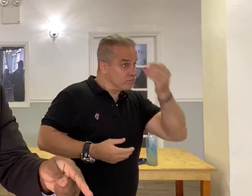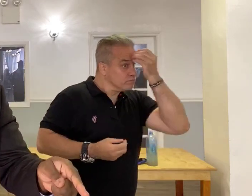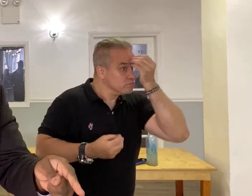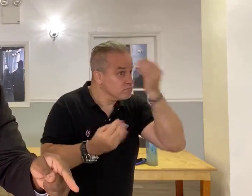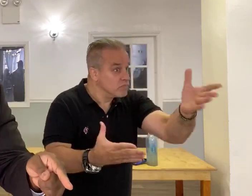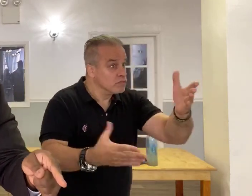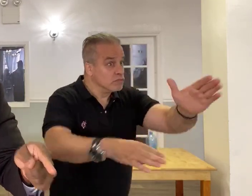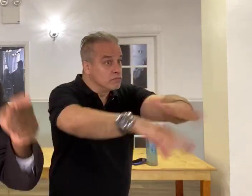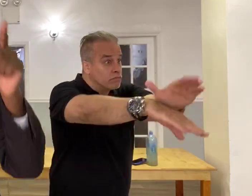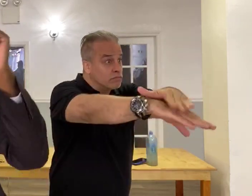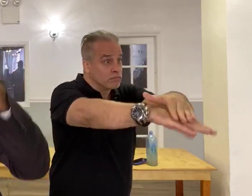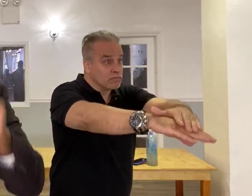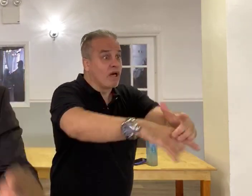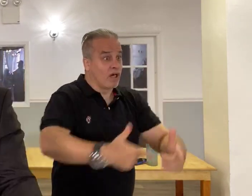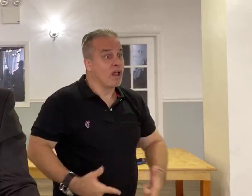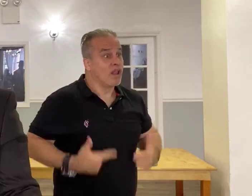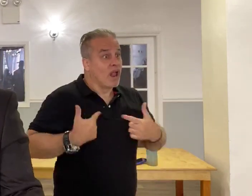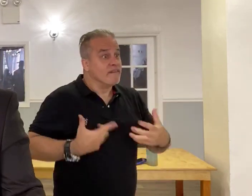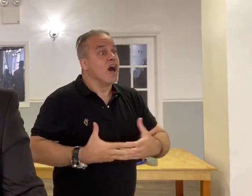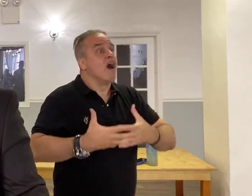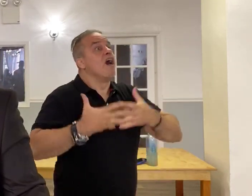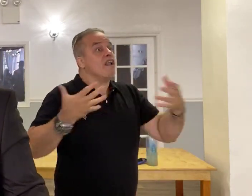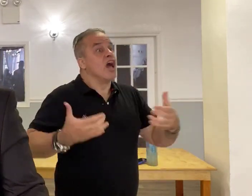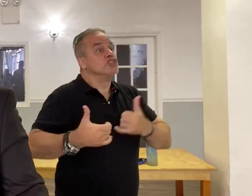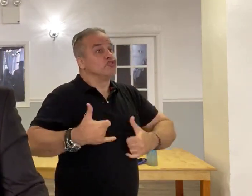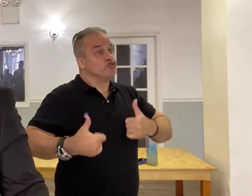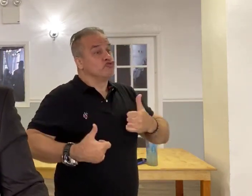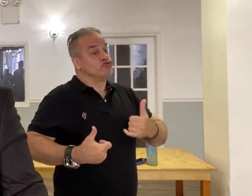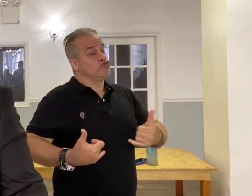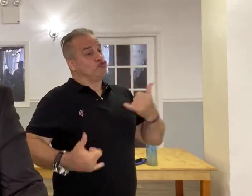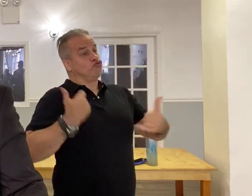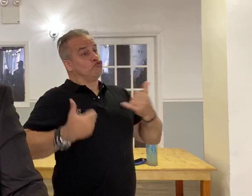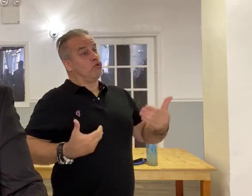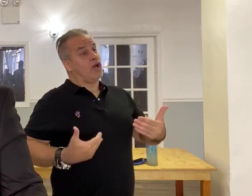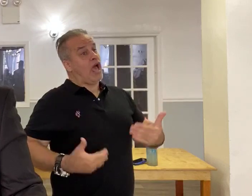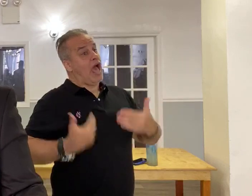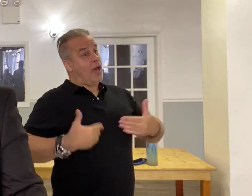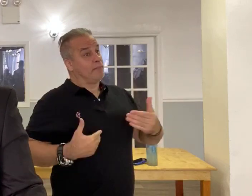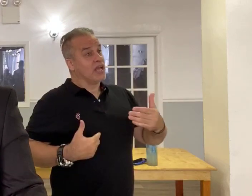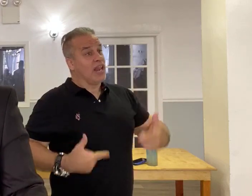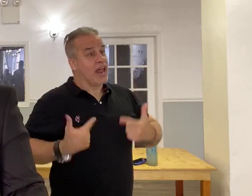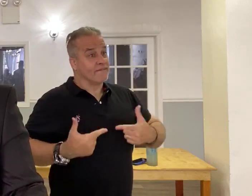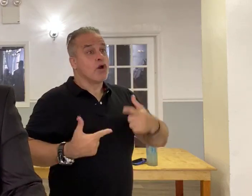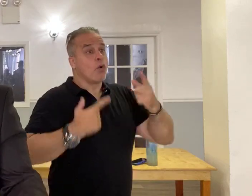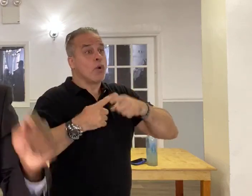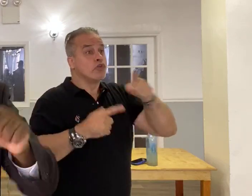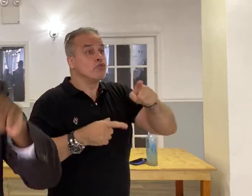to life. It's all about Jesus Christ. And when you find him,